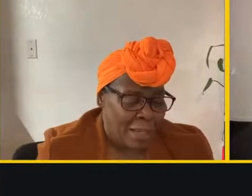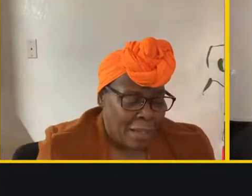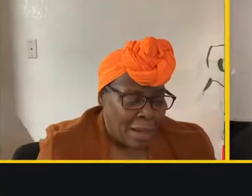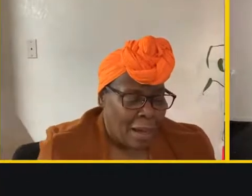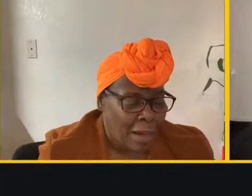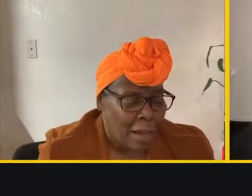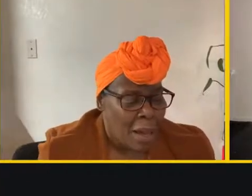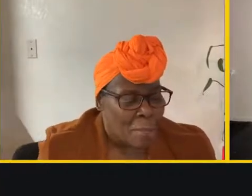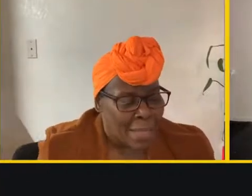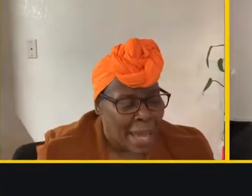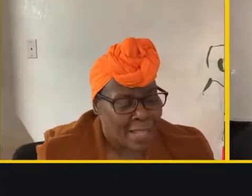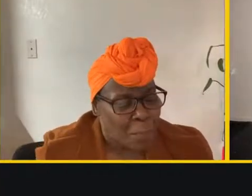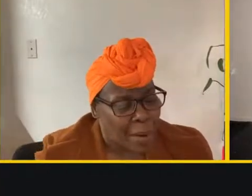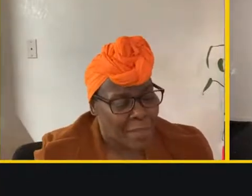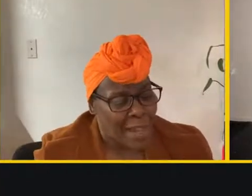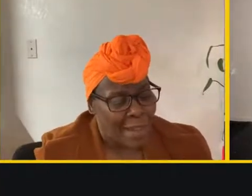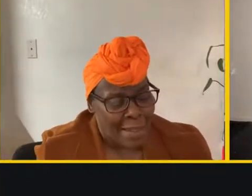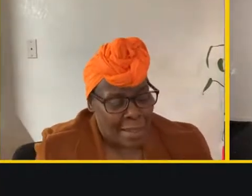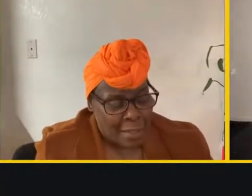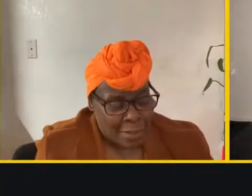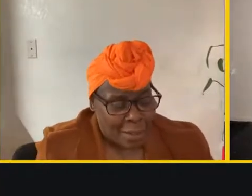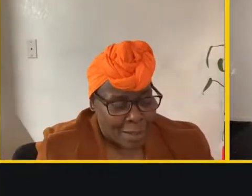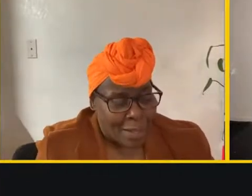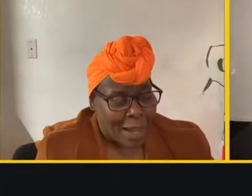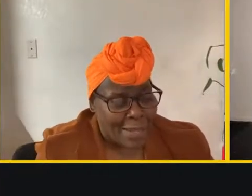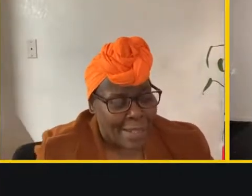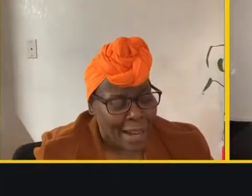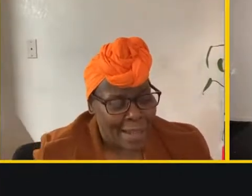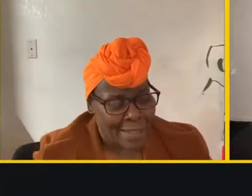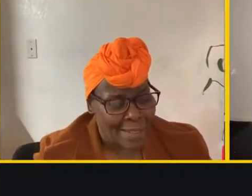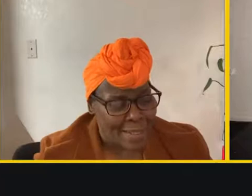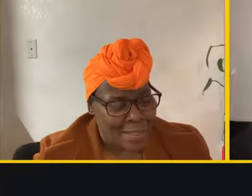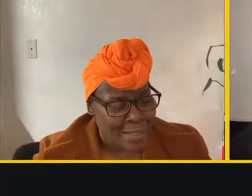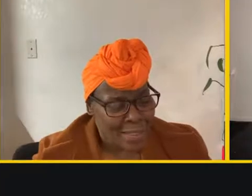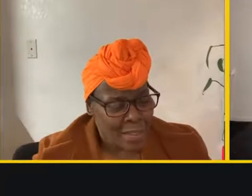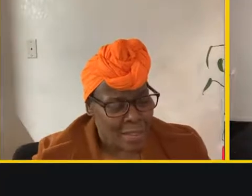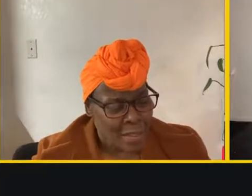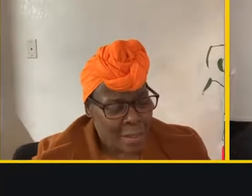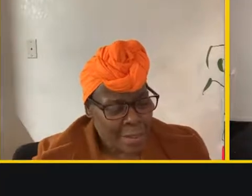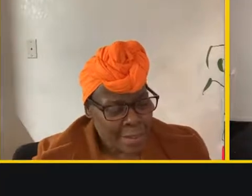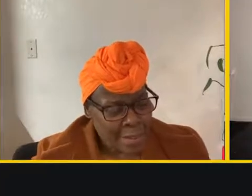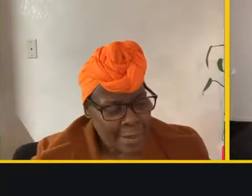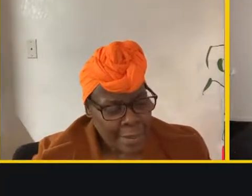in my last breath, and I died.